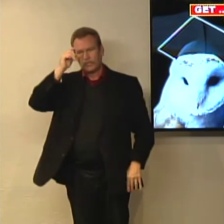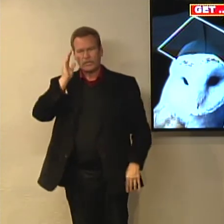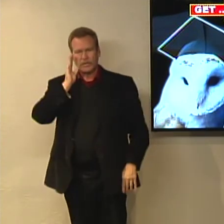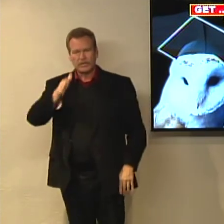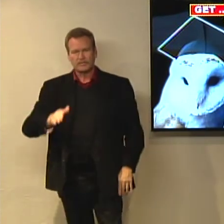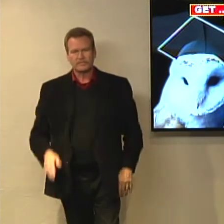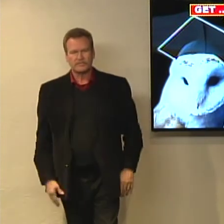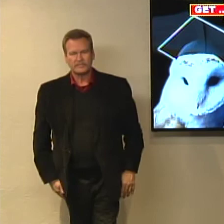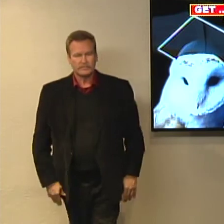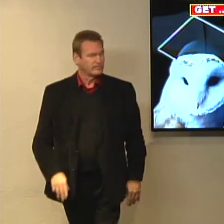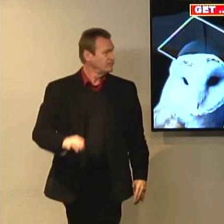us the wisdom.